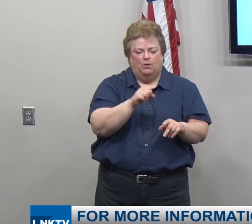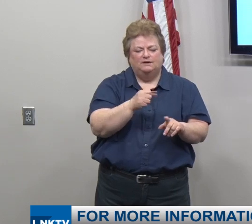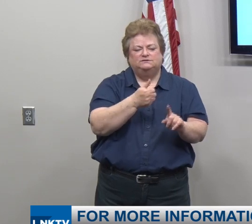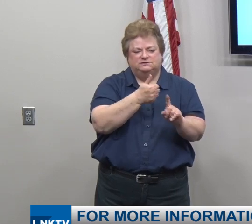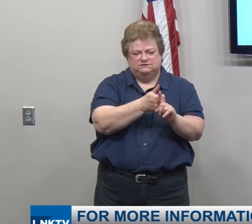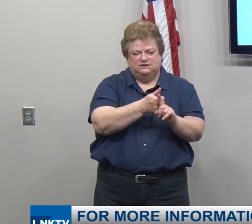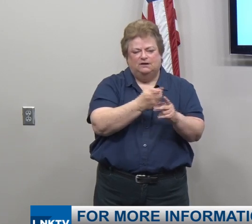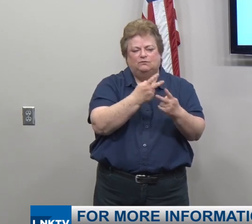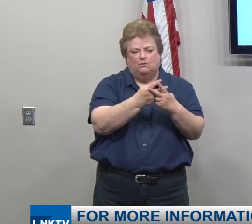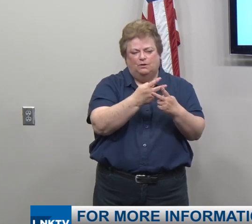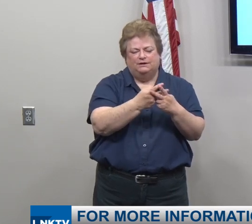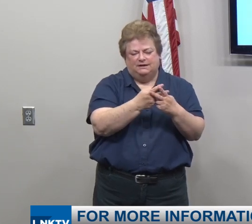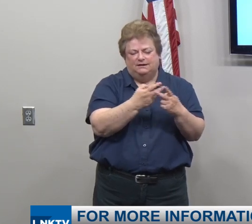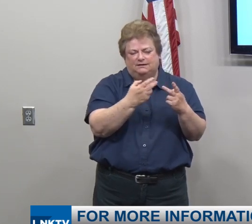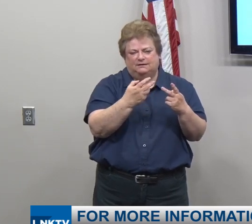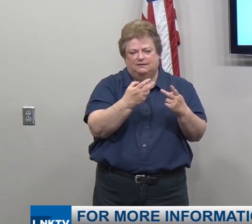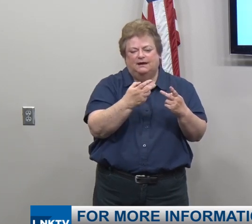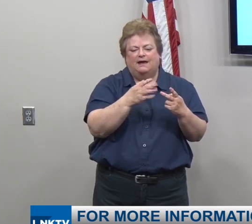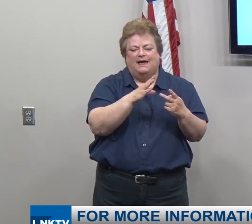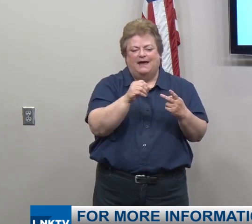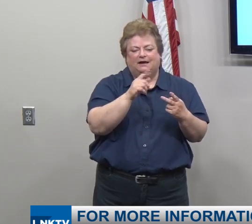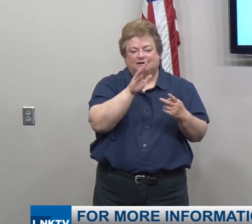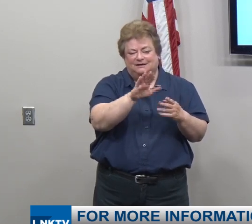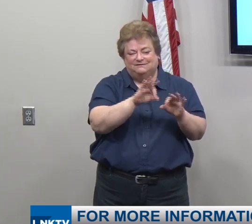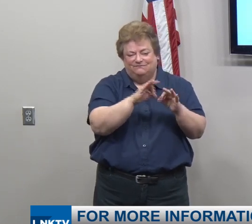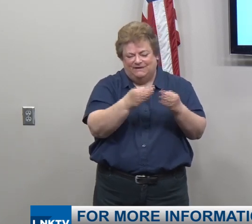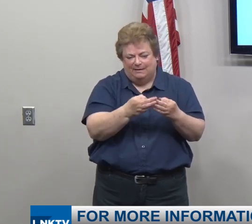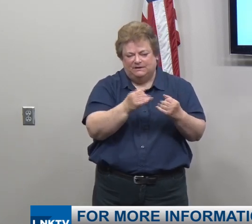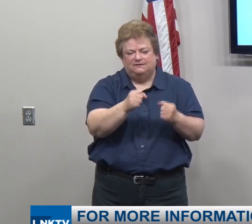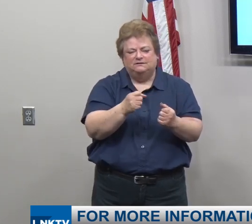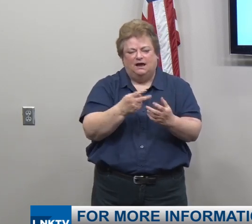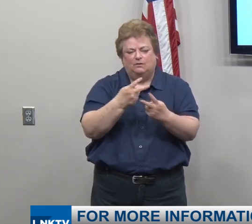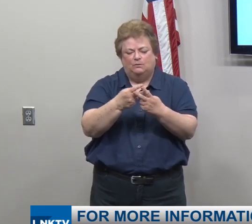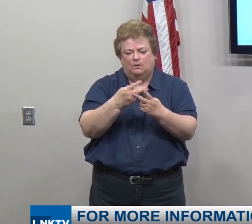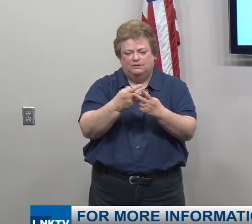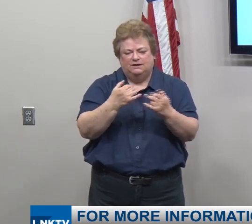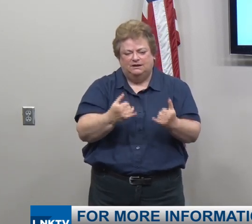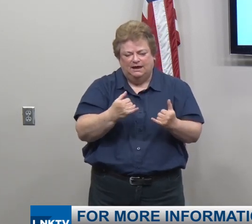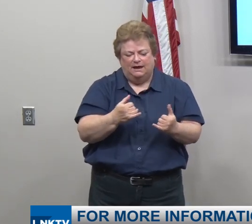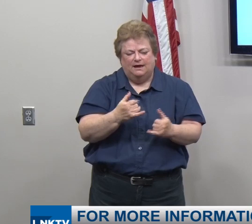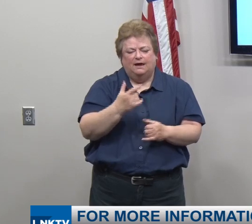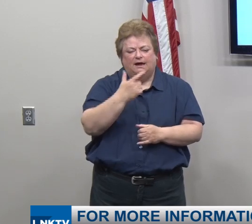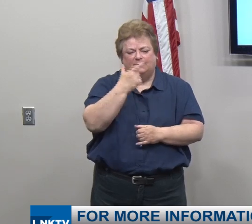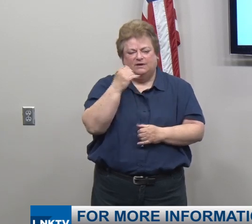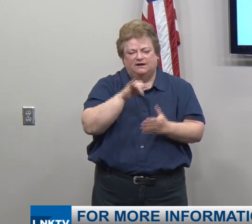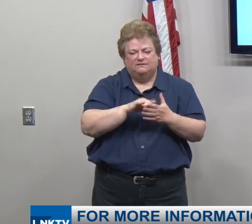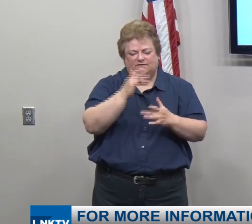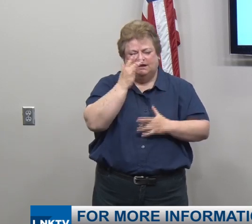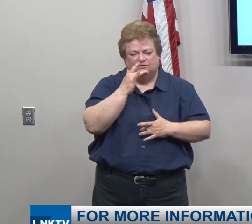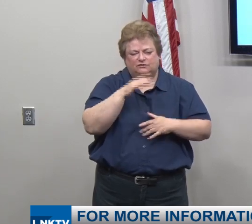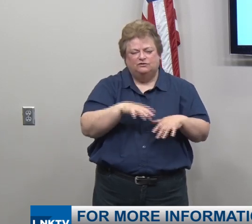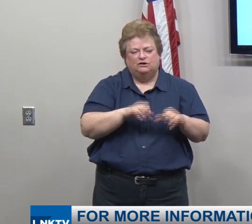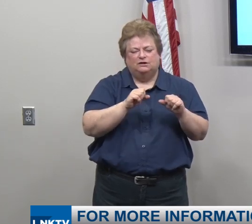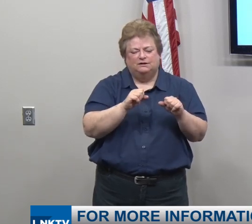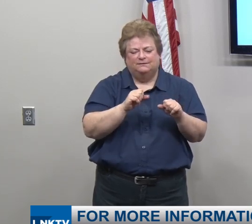self-quarantined at this time. But due to the gravity of the illness, our investigation took a little bit longer in